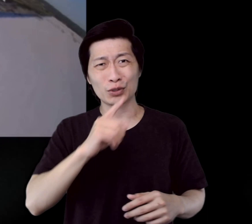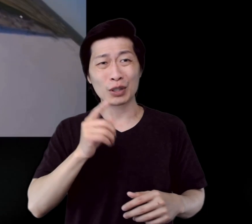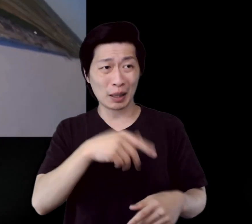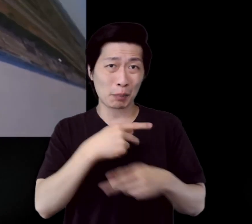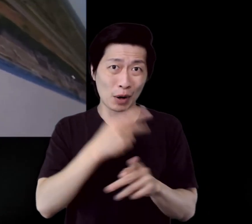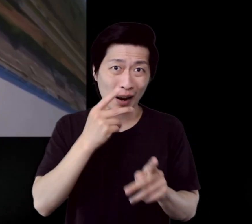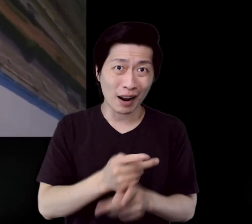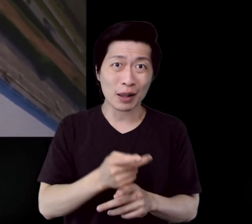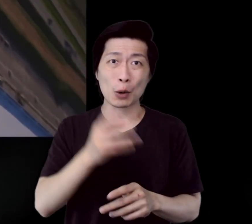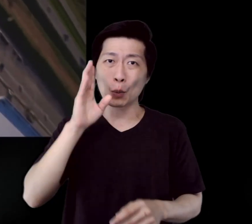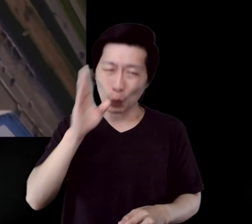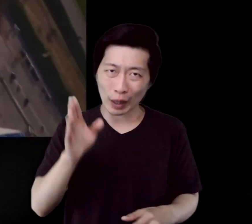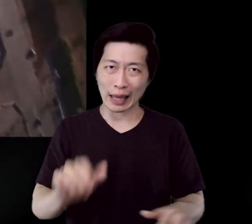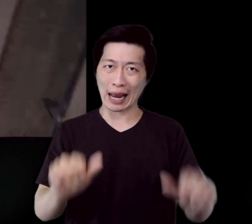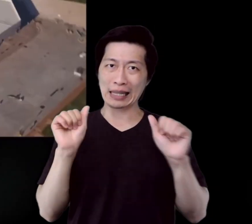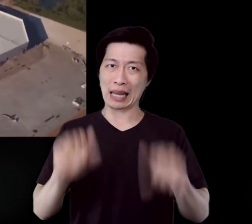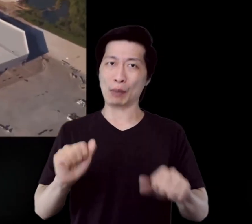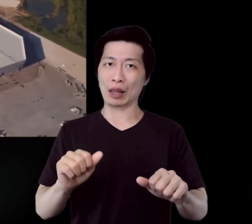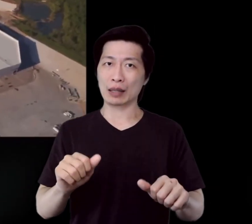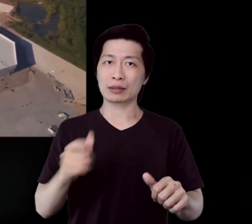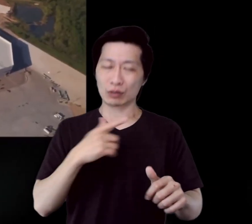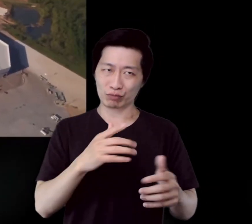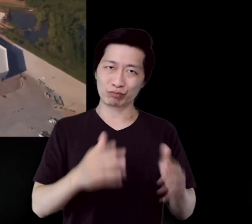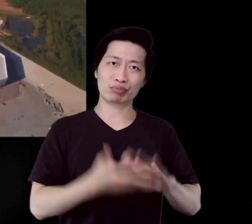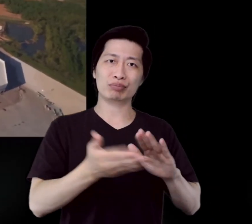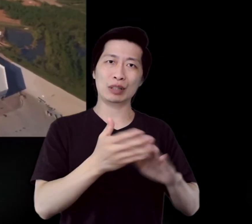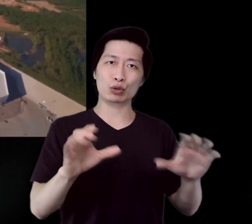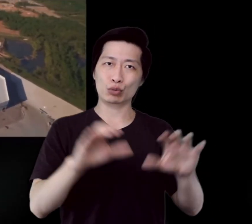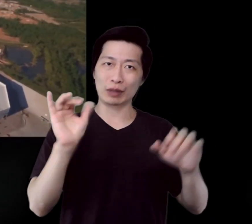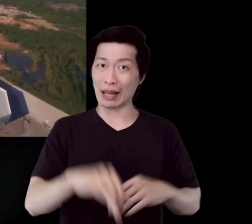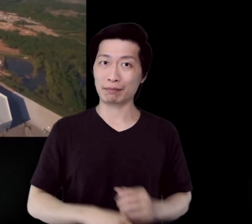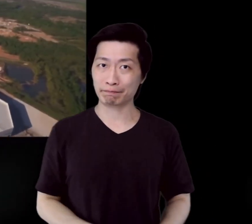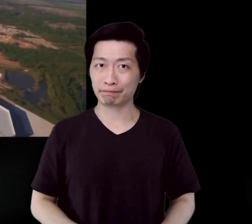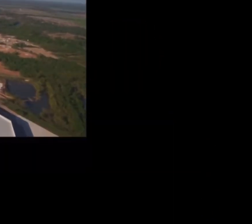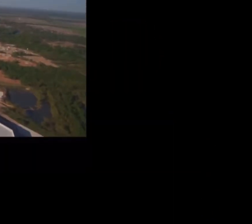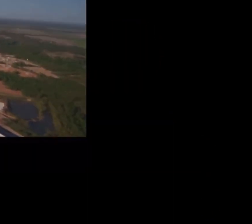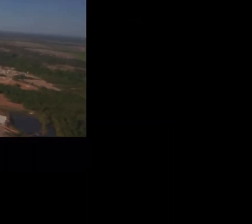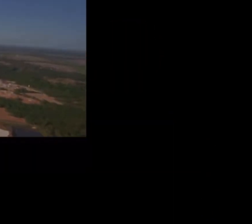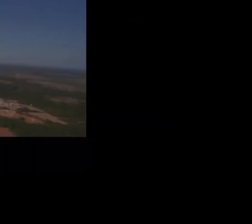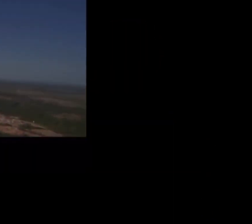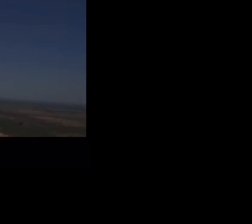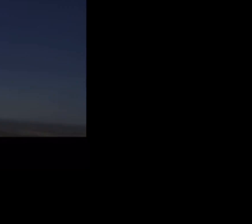factories are the product that will enable them to do so.